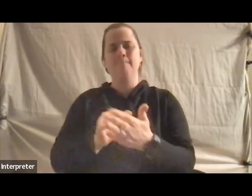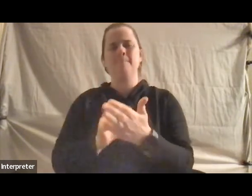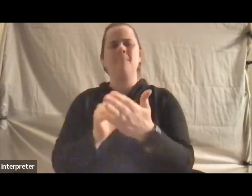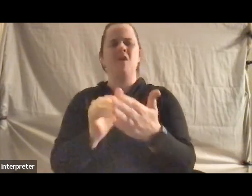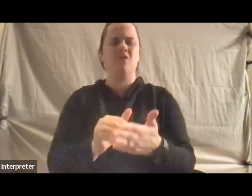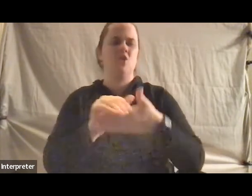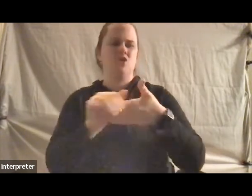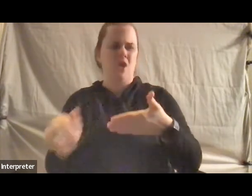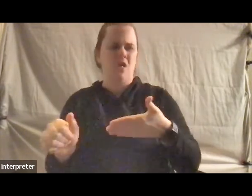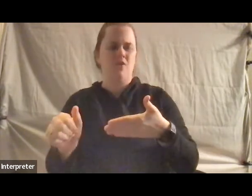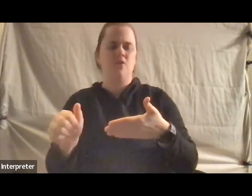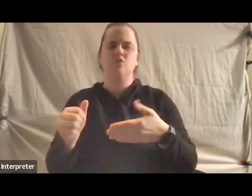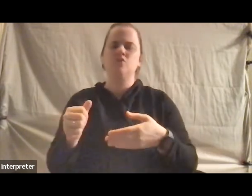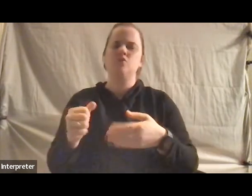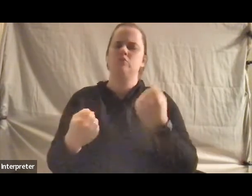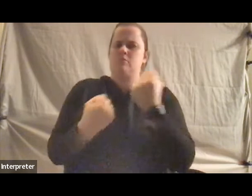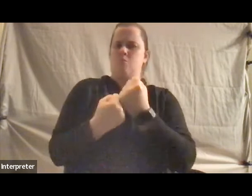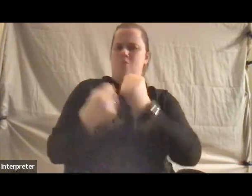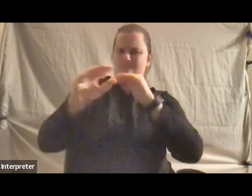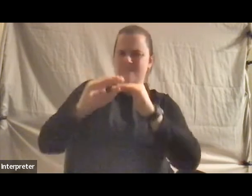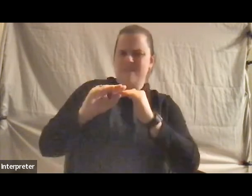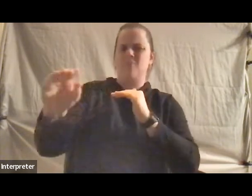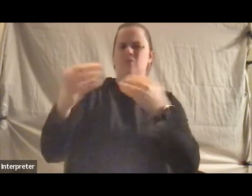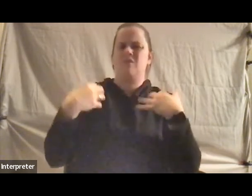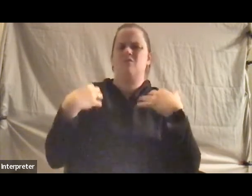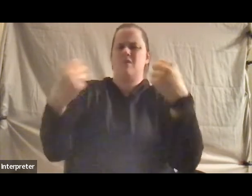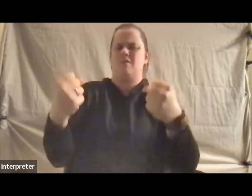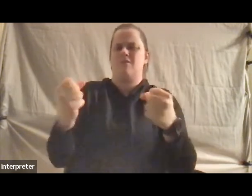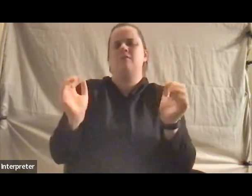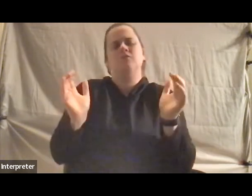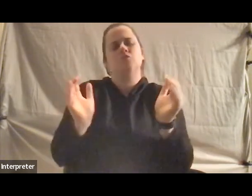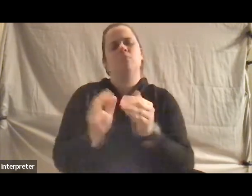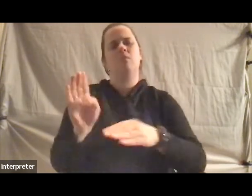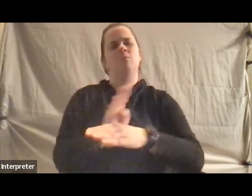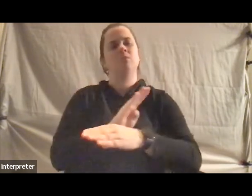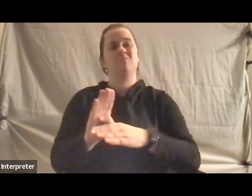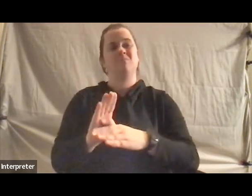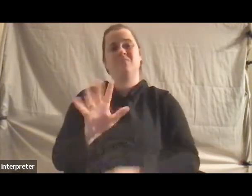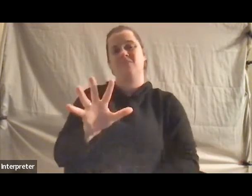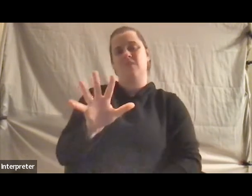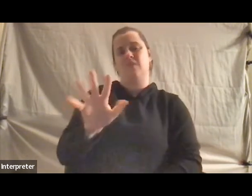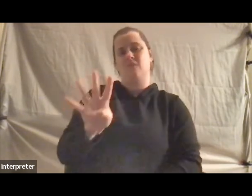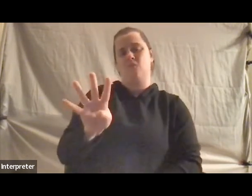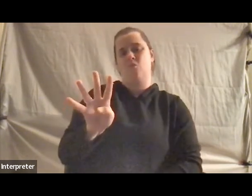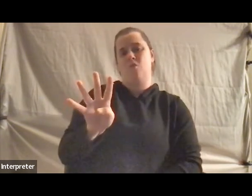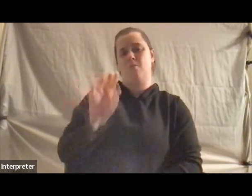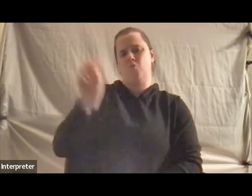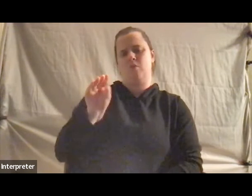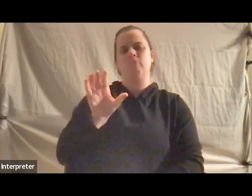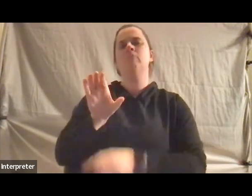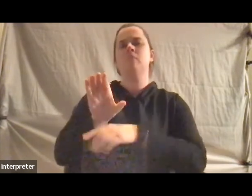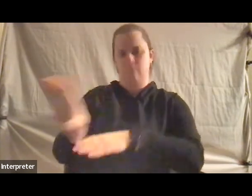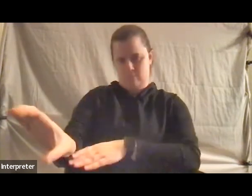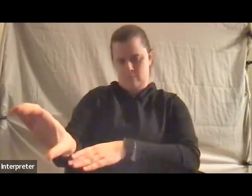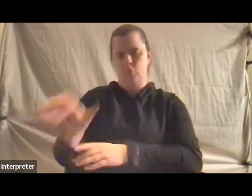and recovery of small businesses and jobs in Tacoma, with 54% going to Black, Indigenous, and people